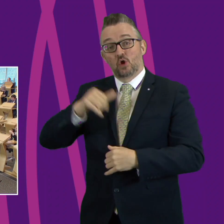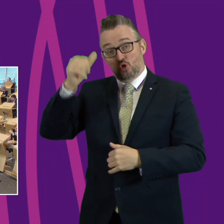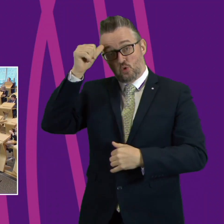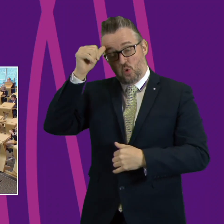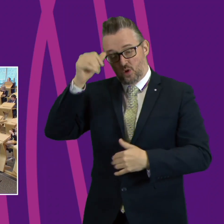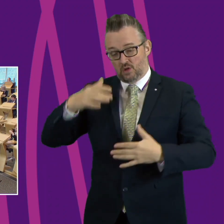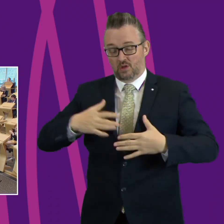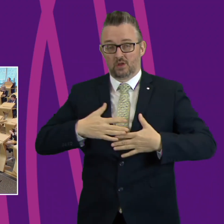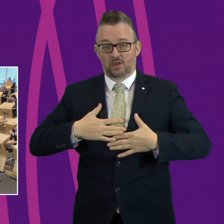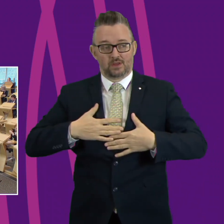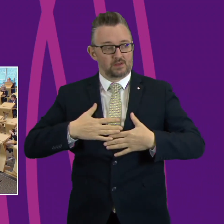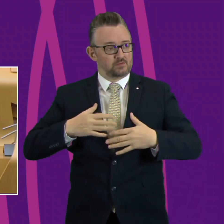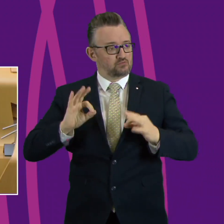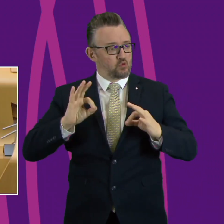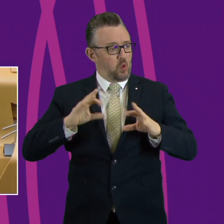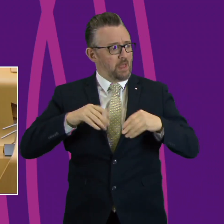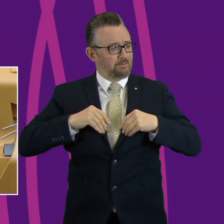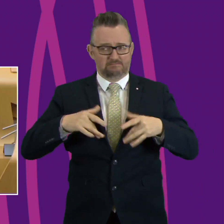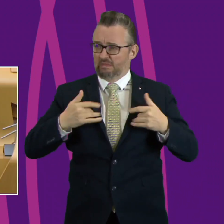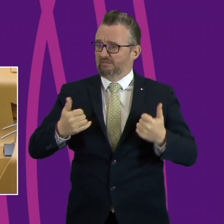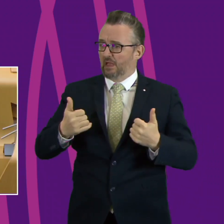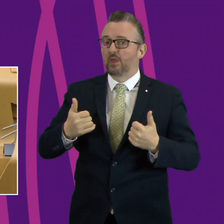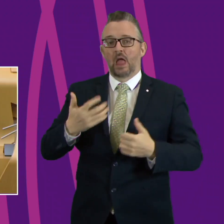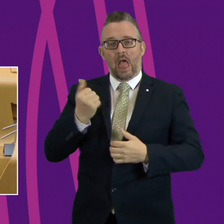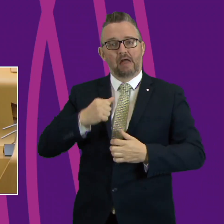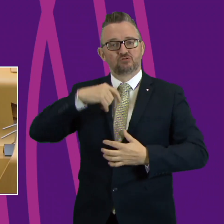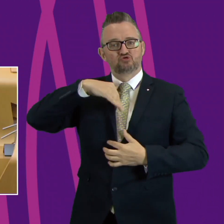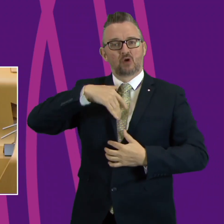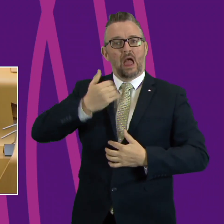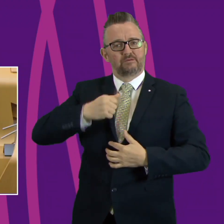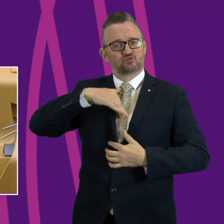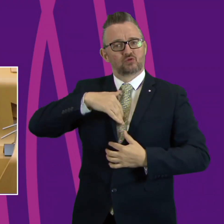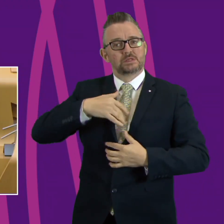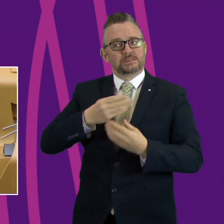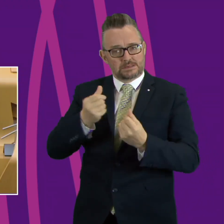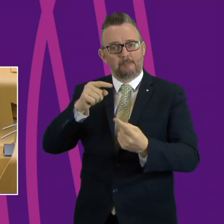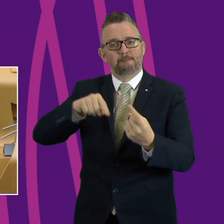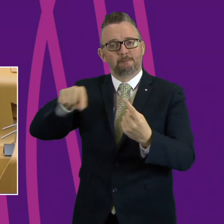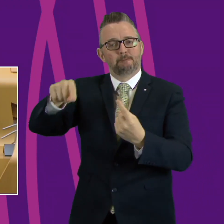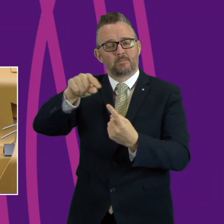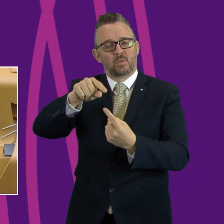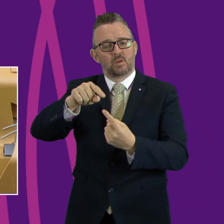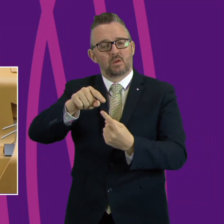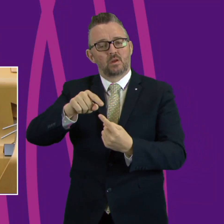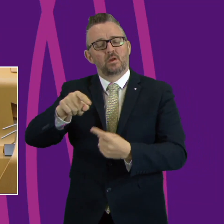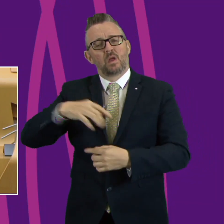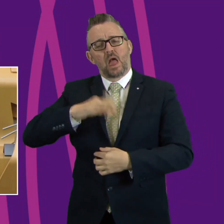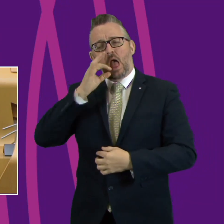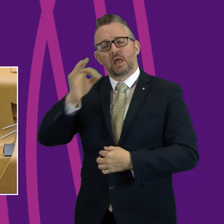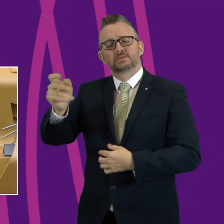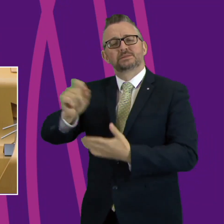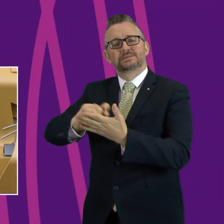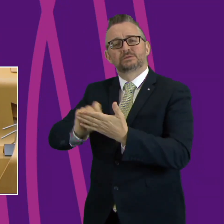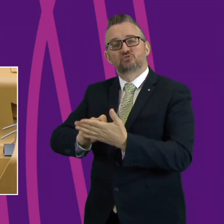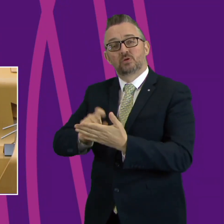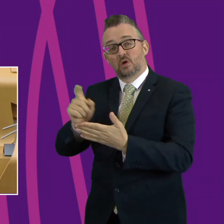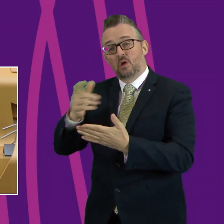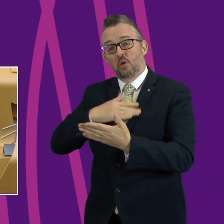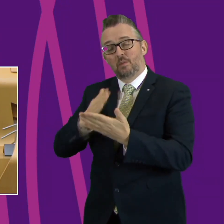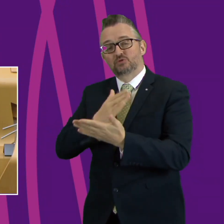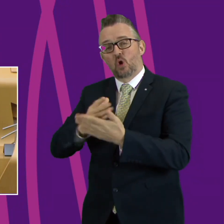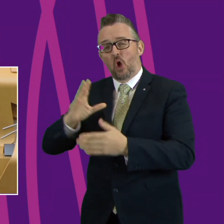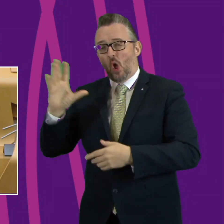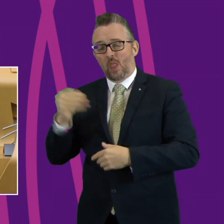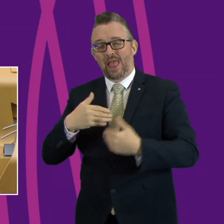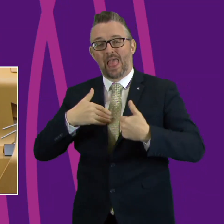they're pre-symptomatic or asymptomatic, as shown by an increasing body of evidence. So will the Cabinet Secretary ensure that all health and